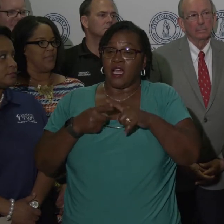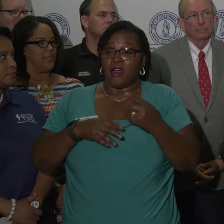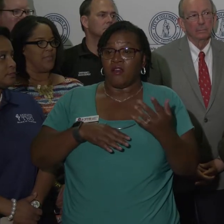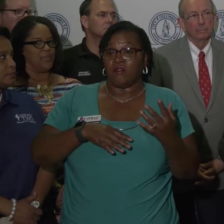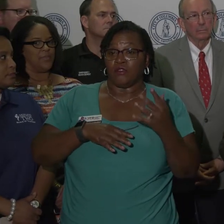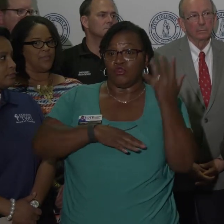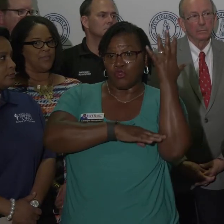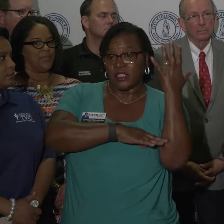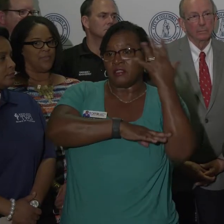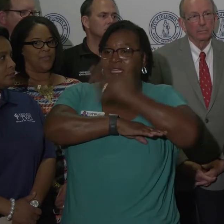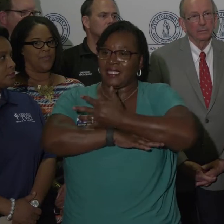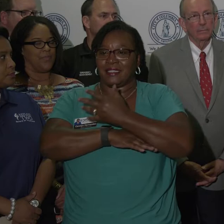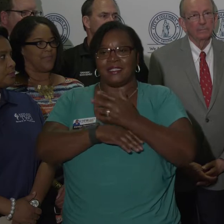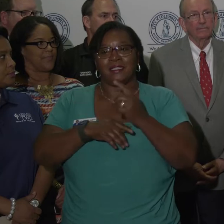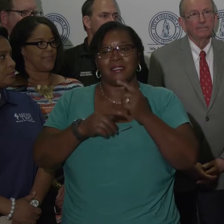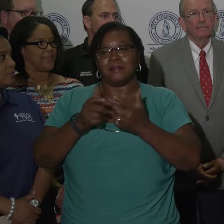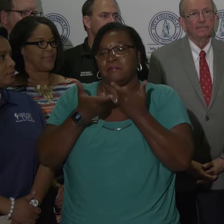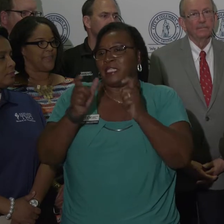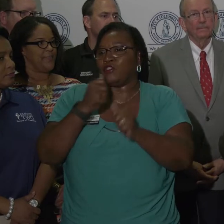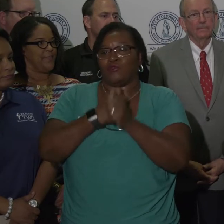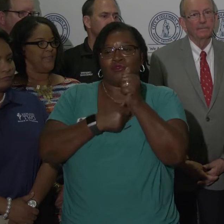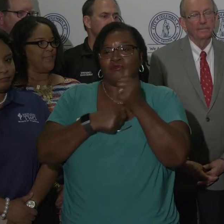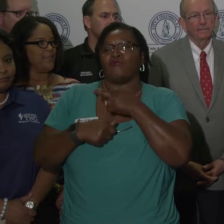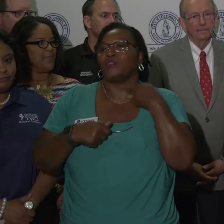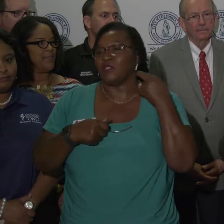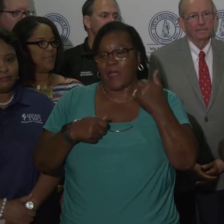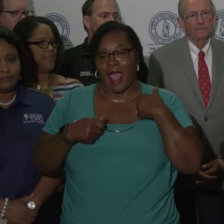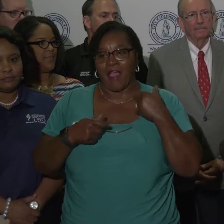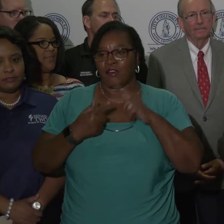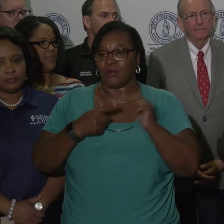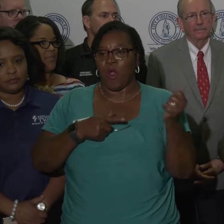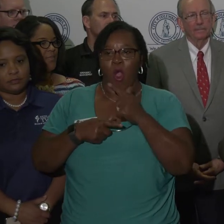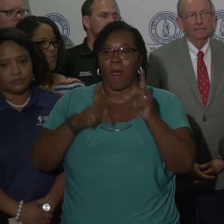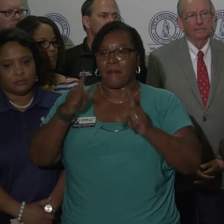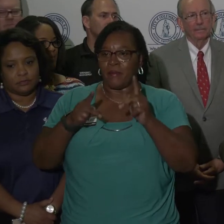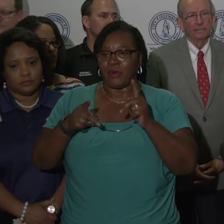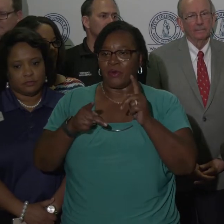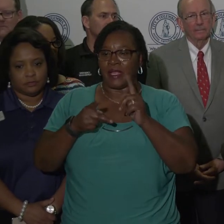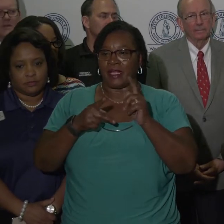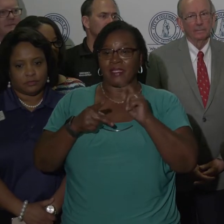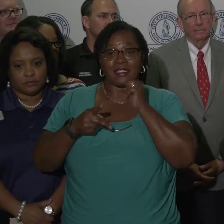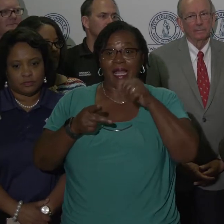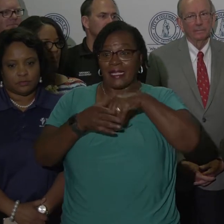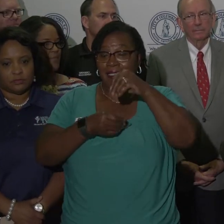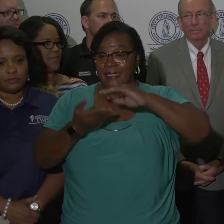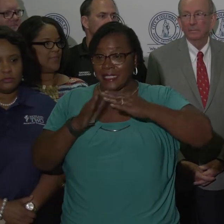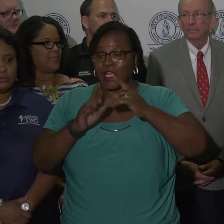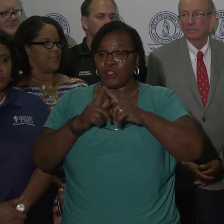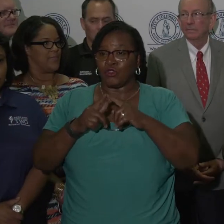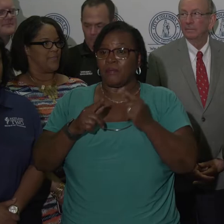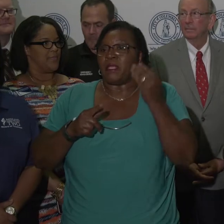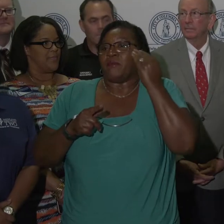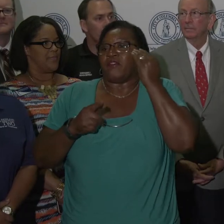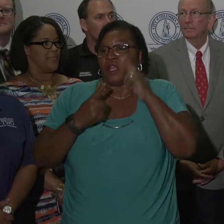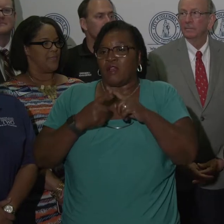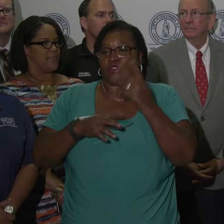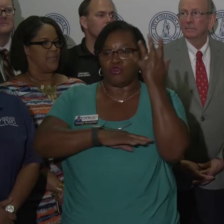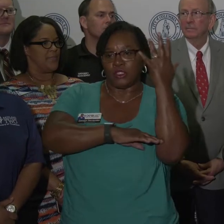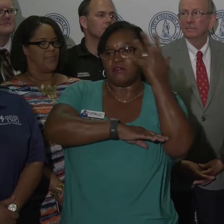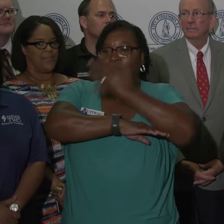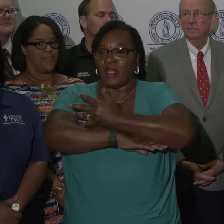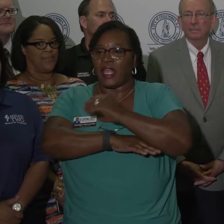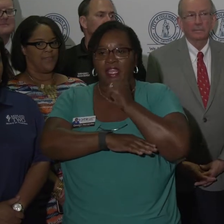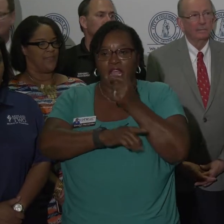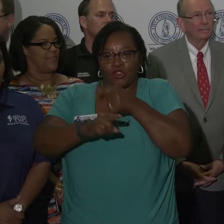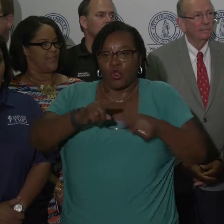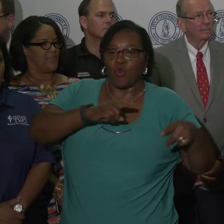trees is one of the most risk we have. So we're asking all residents in the unincorporated area to be mindful of falling trees and not